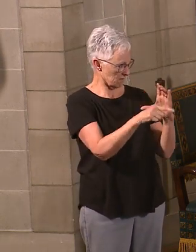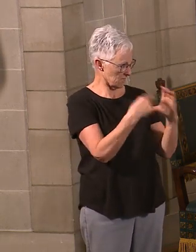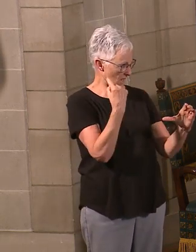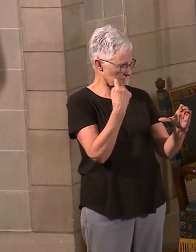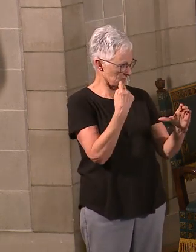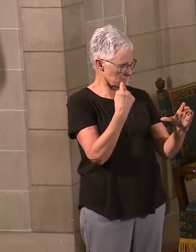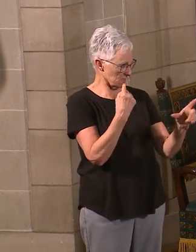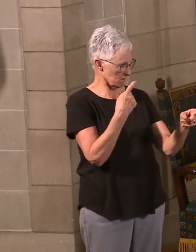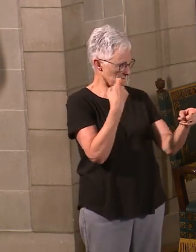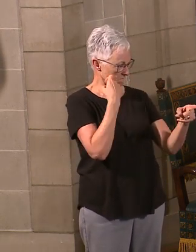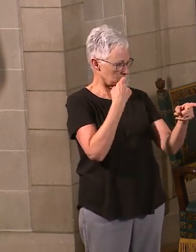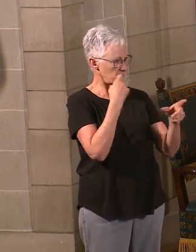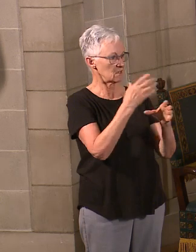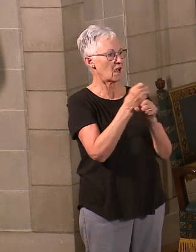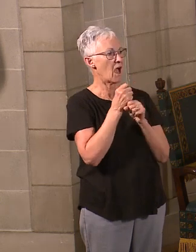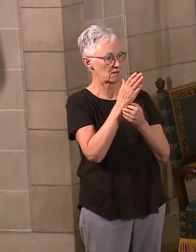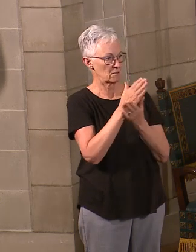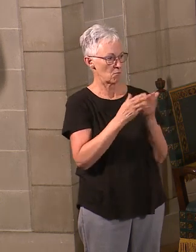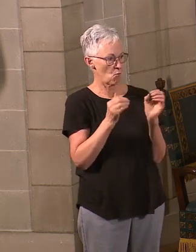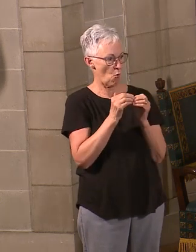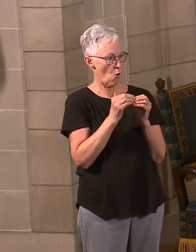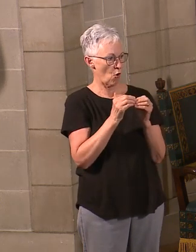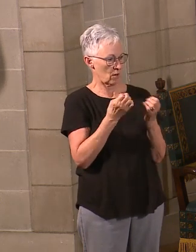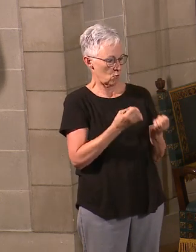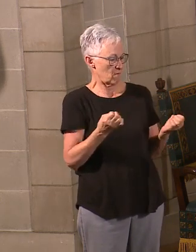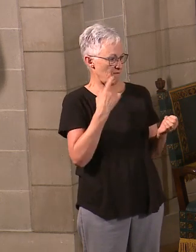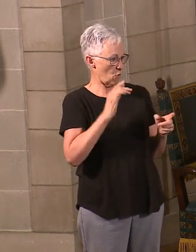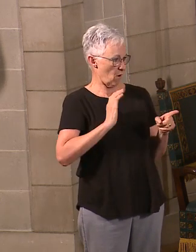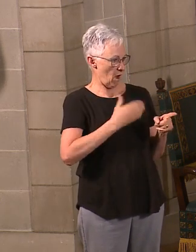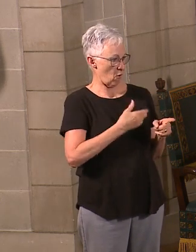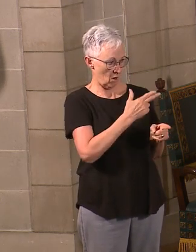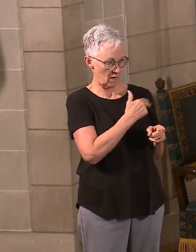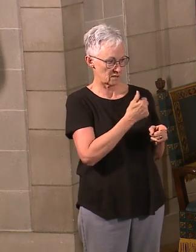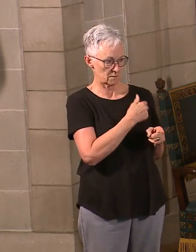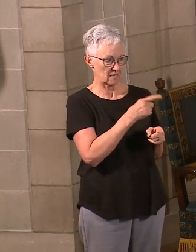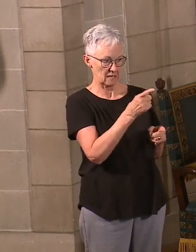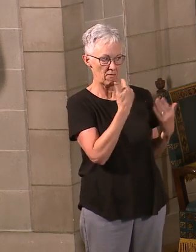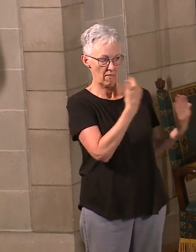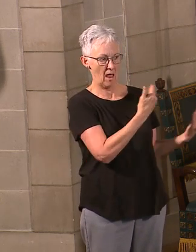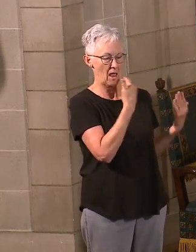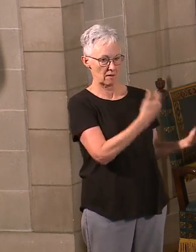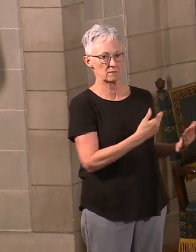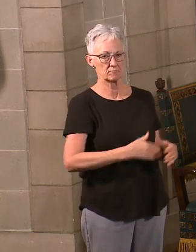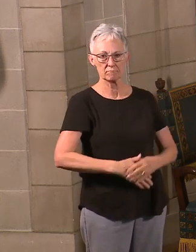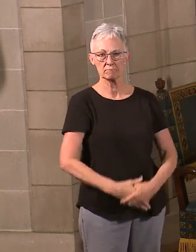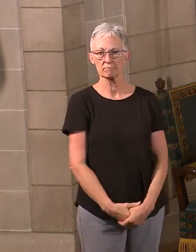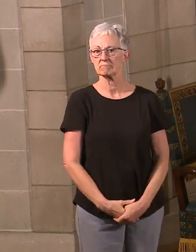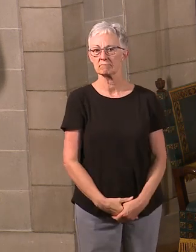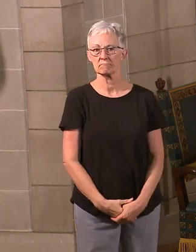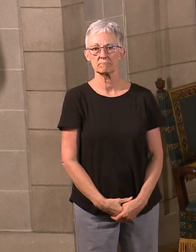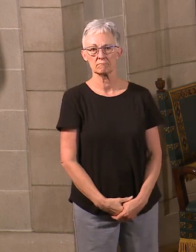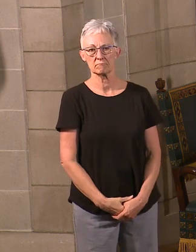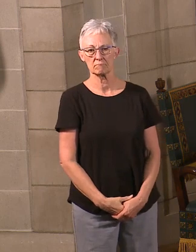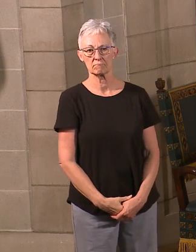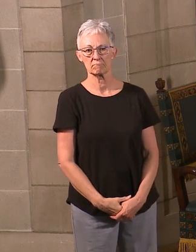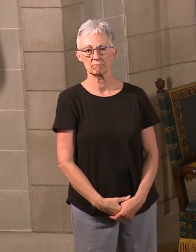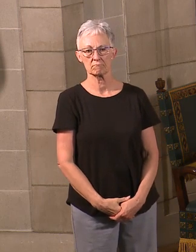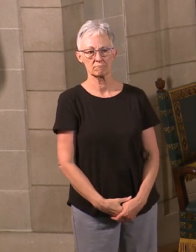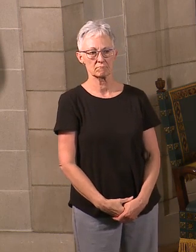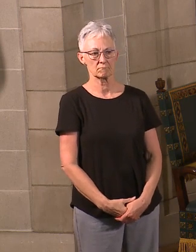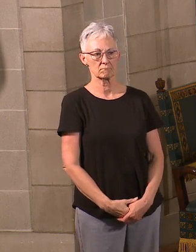some more PPE for our hospital, thanks, that's great, something like that. Yeah, In regards to buying medical